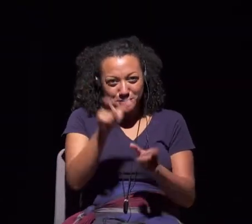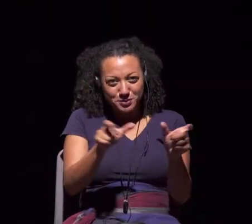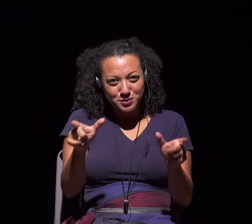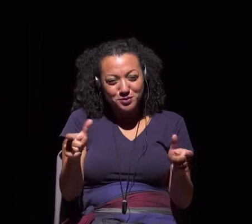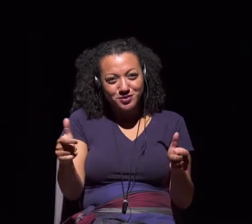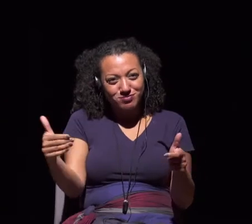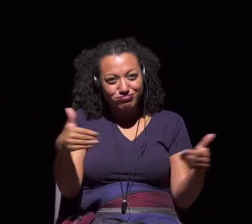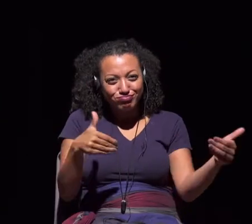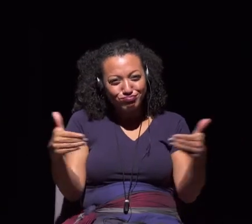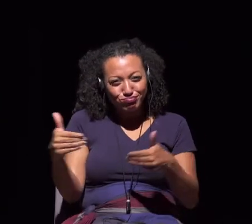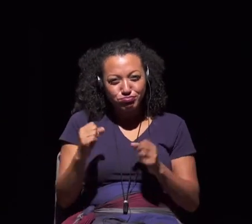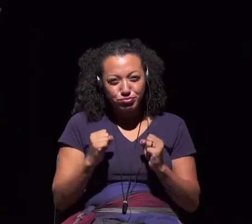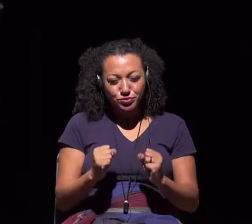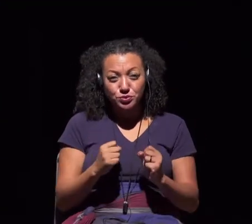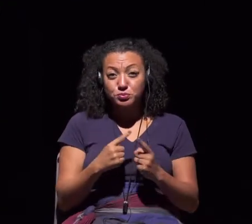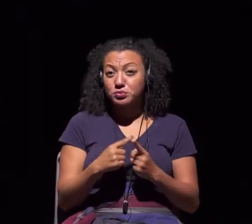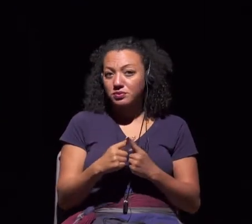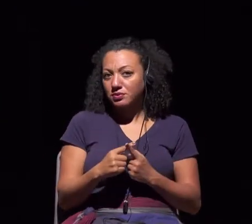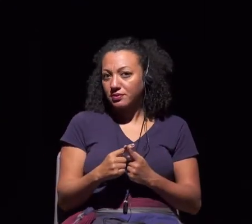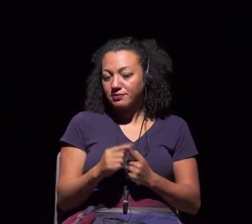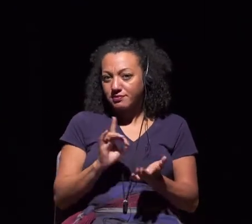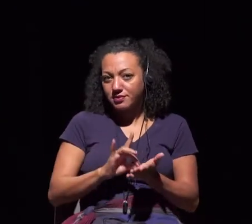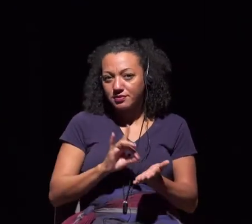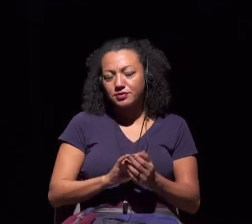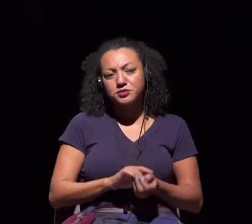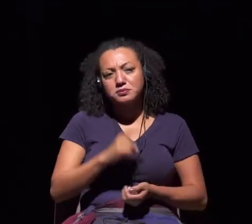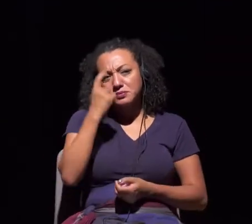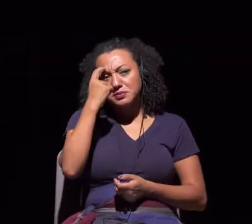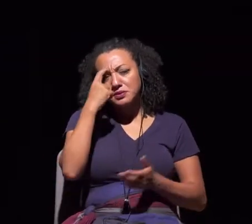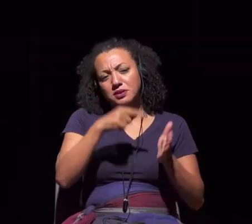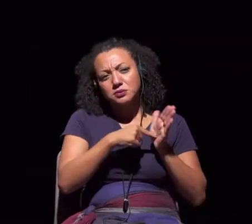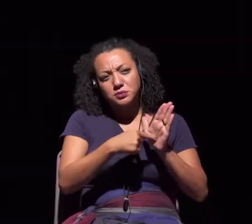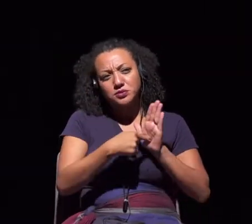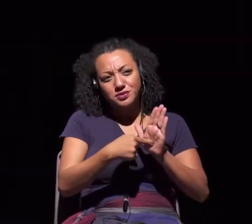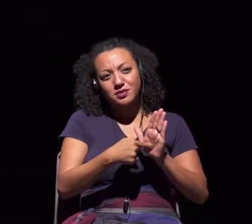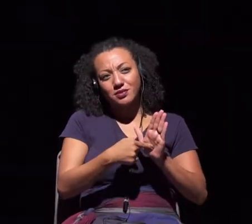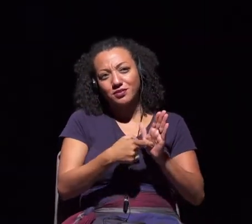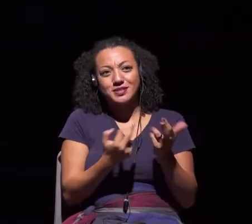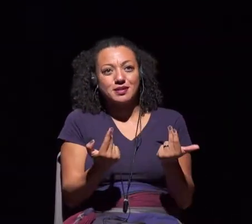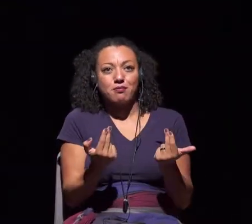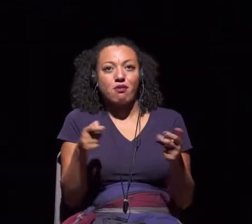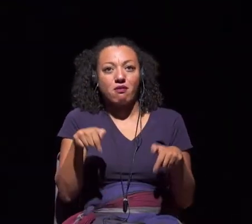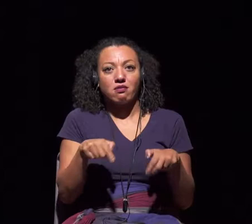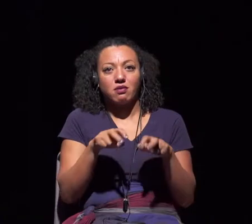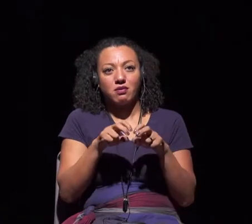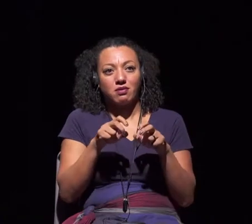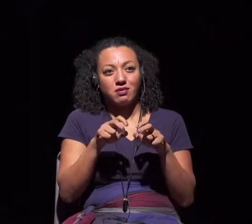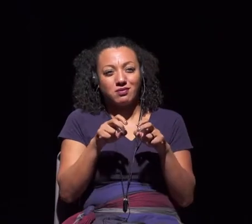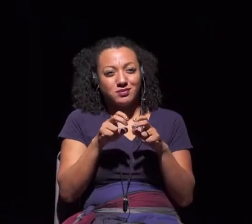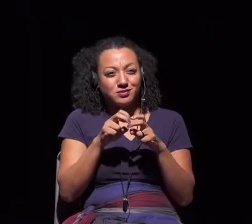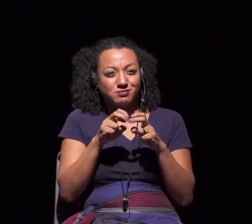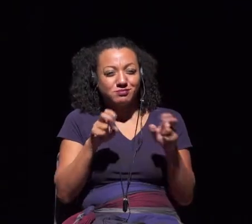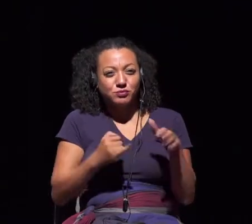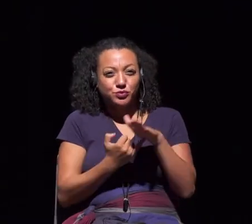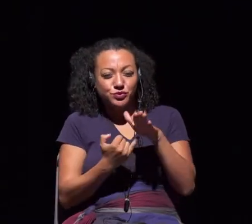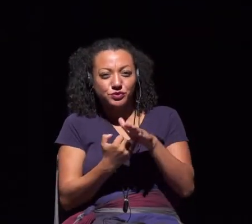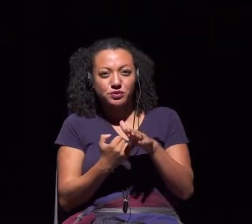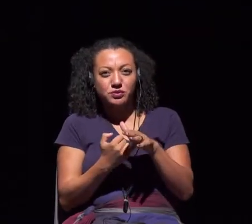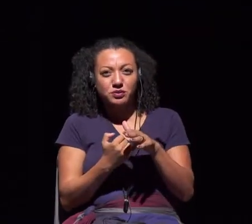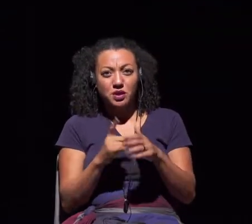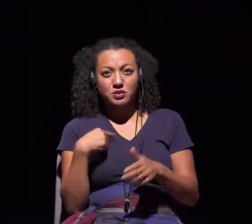and our histories and what these institutions like this museum mean, we always have to have the idea of audience in mind. Who are we talking